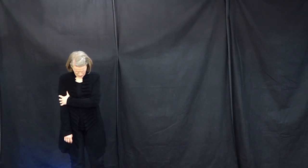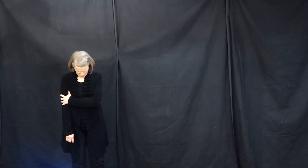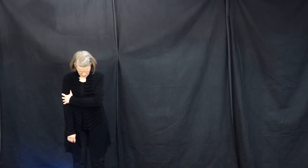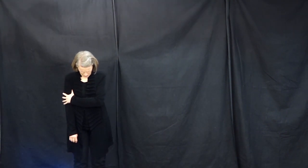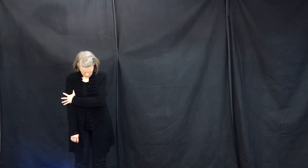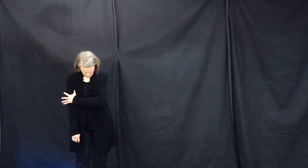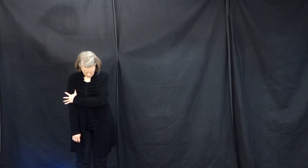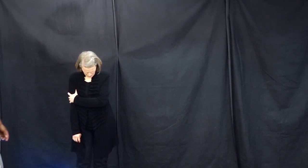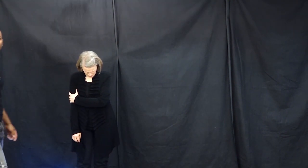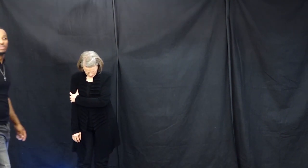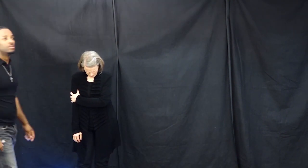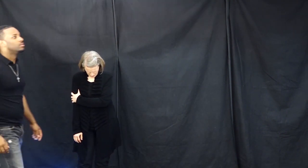Stay